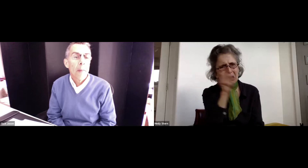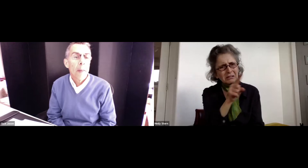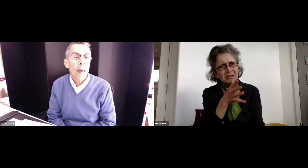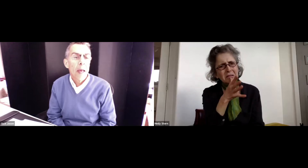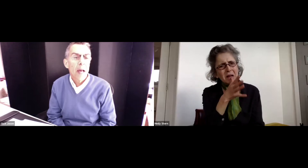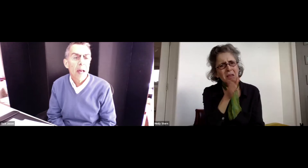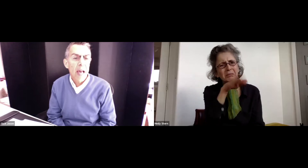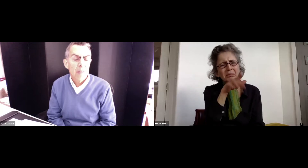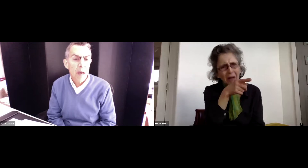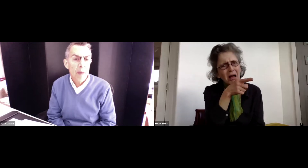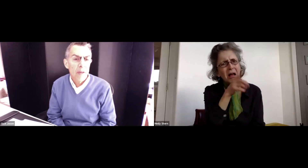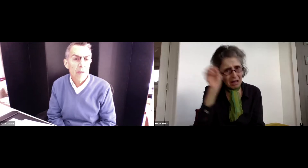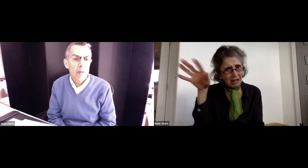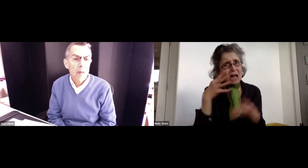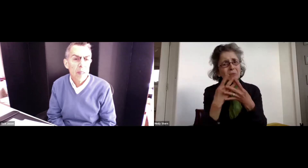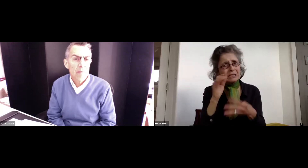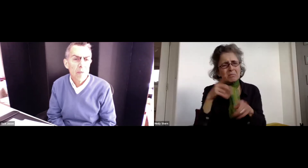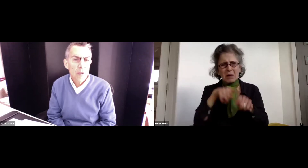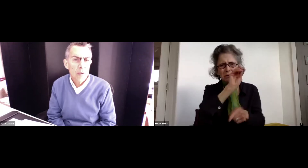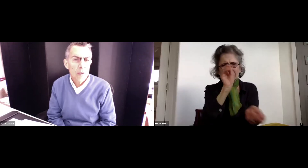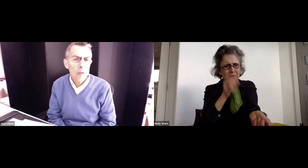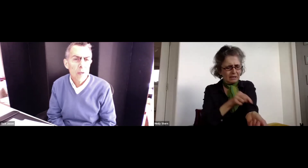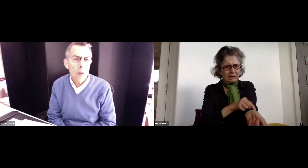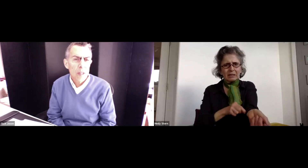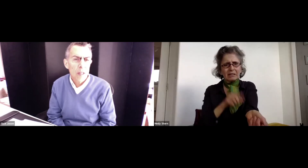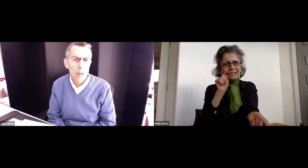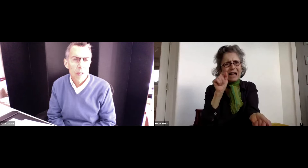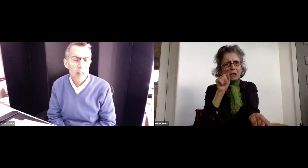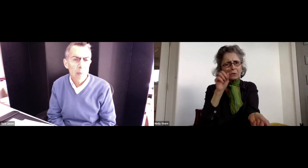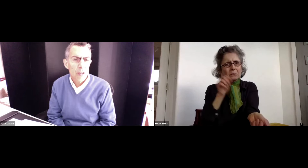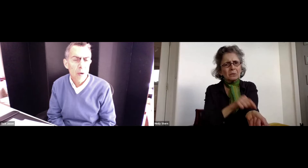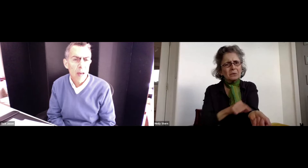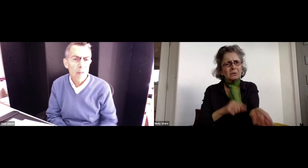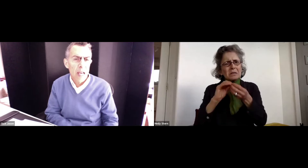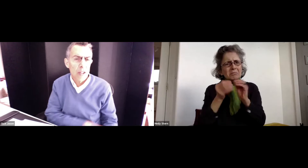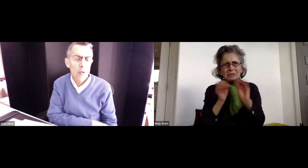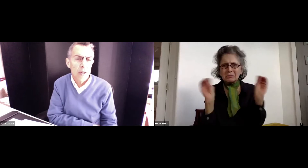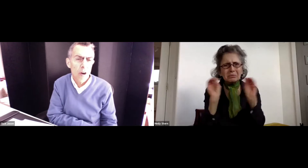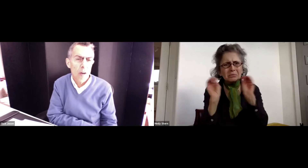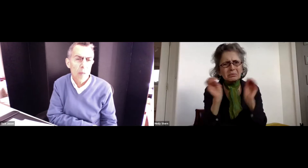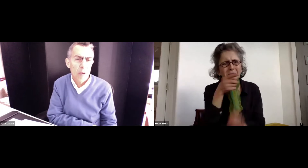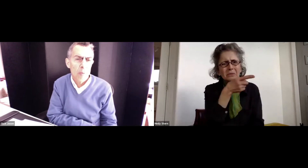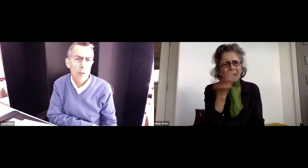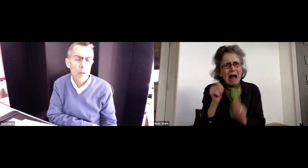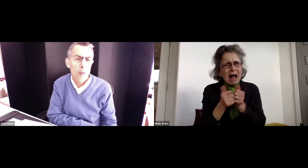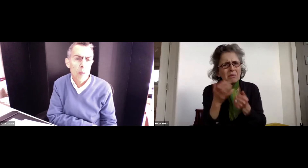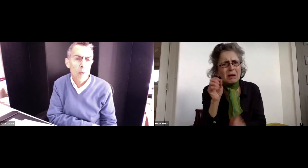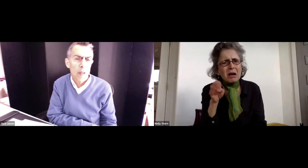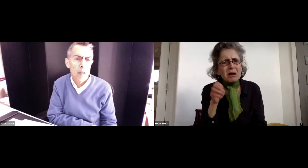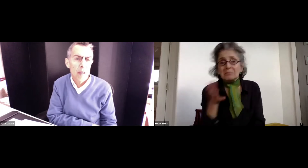And I asked my mother, you went to Theresienstadt, but you don't have the tattoo on your arm like most people do when they were in the